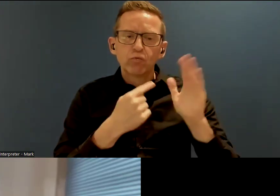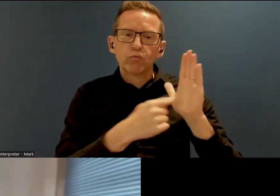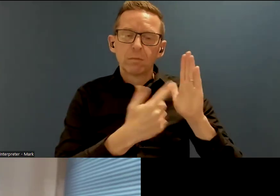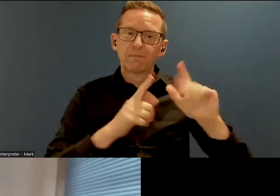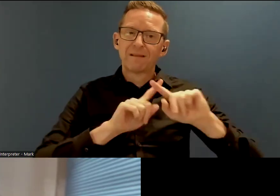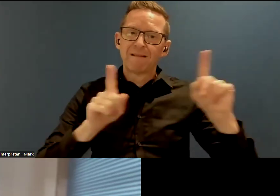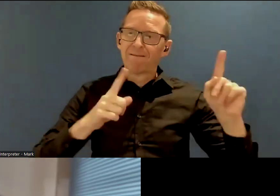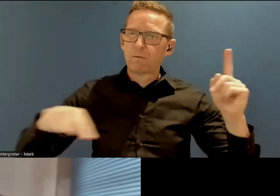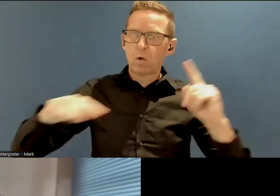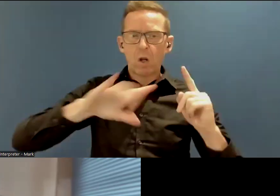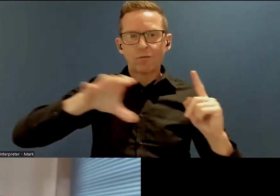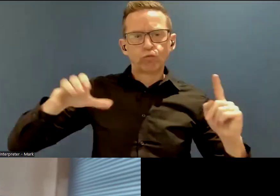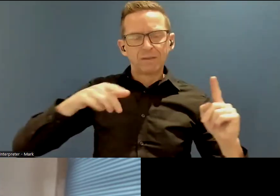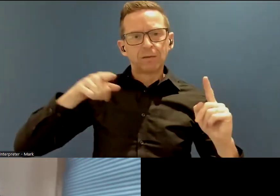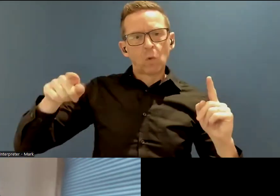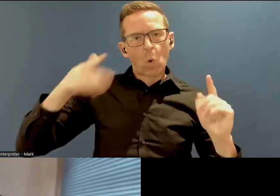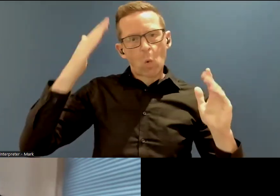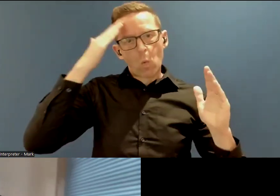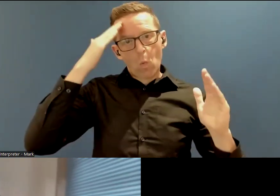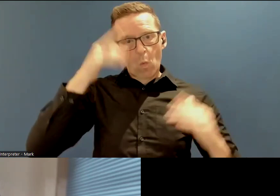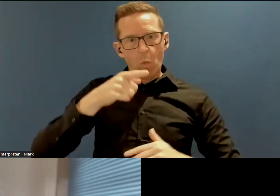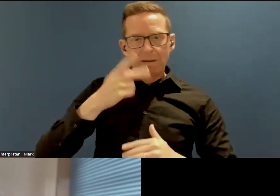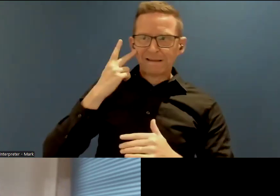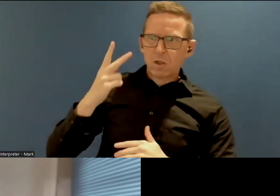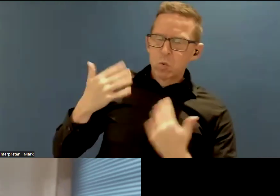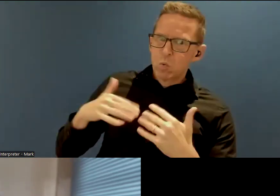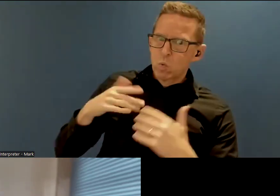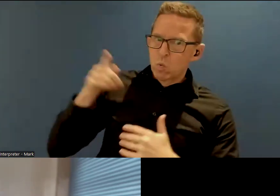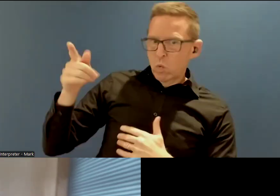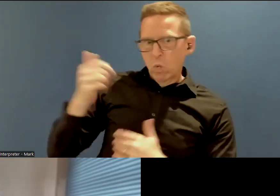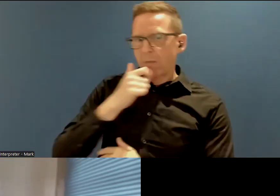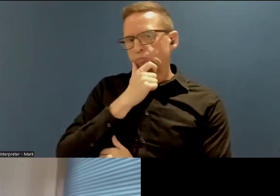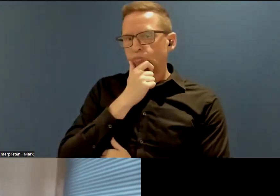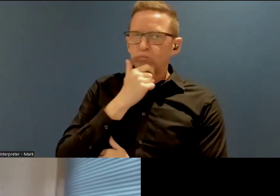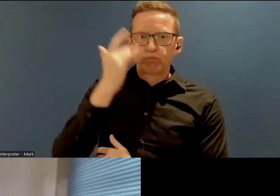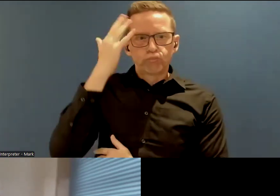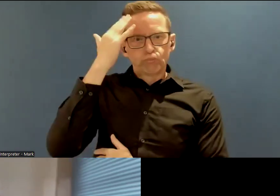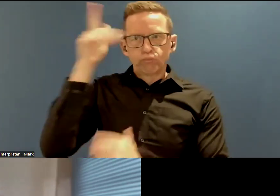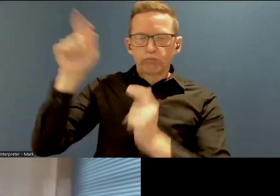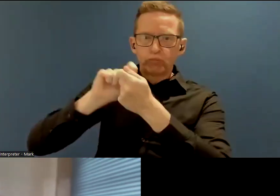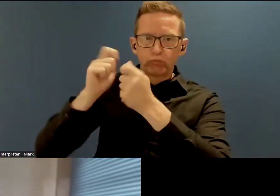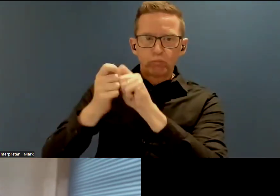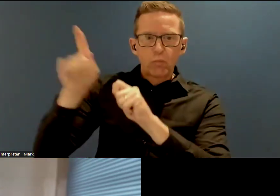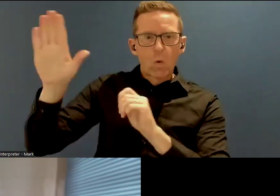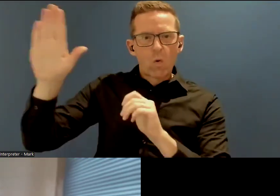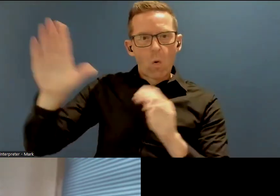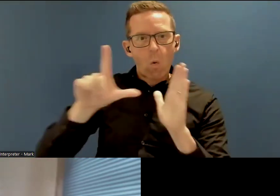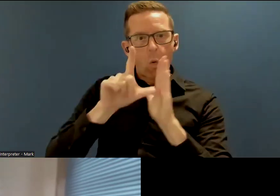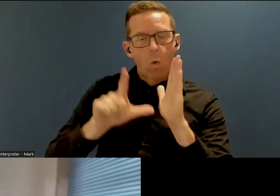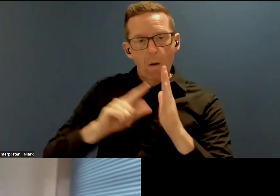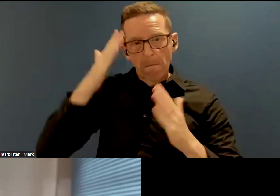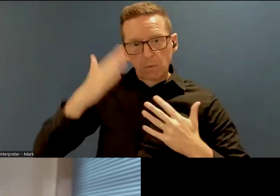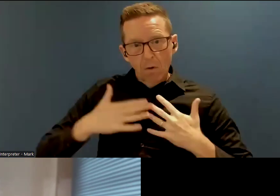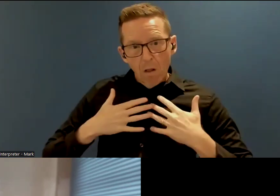also experiencing a change of or proposed change of law around the around mental health.